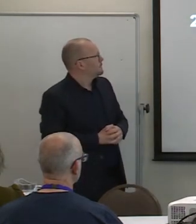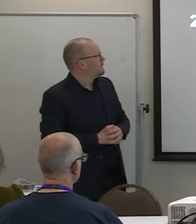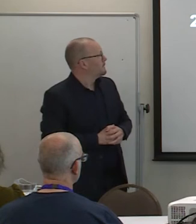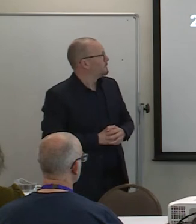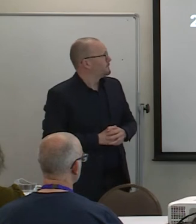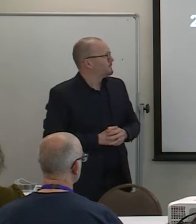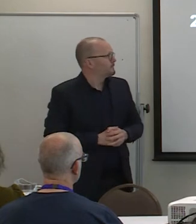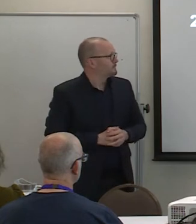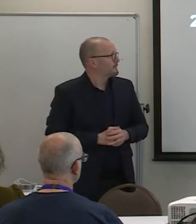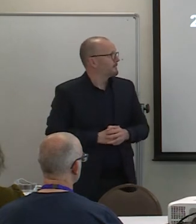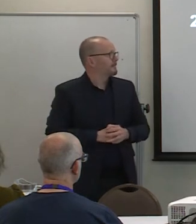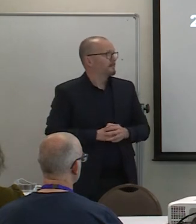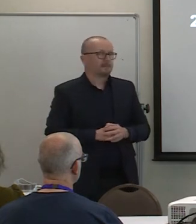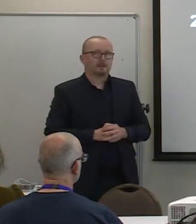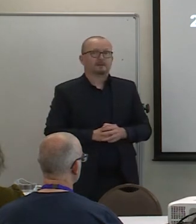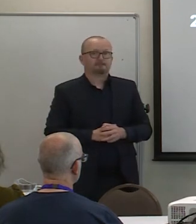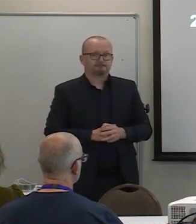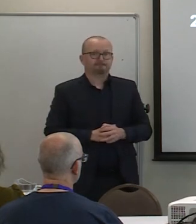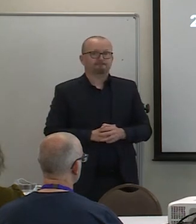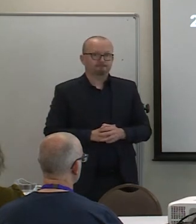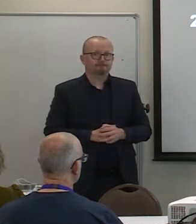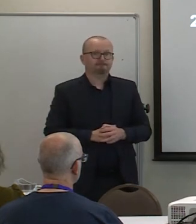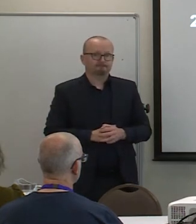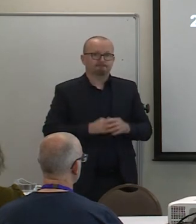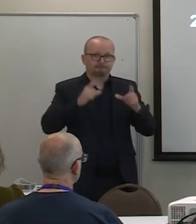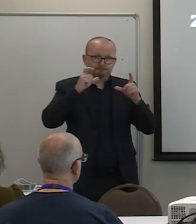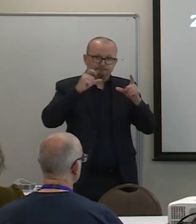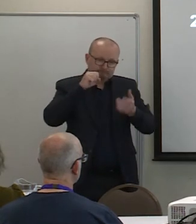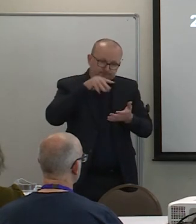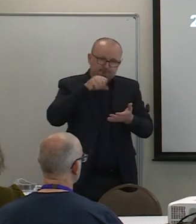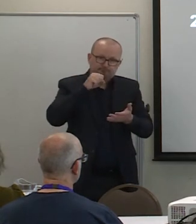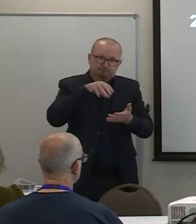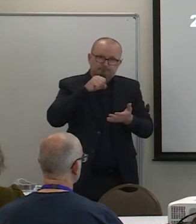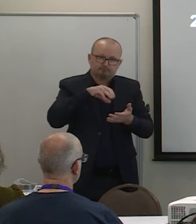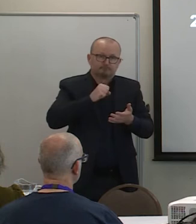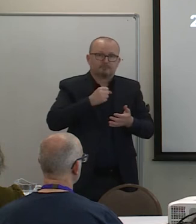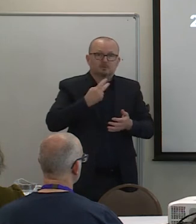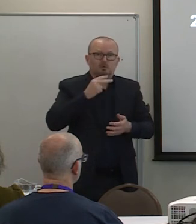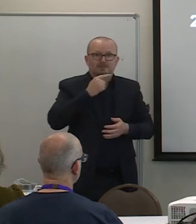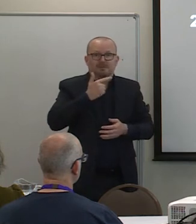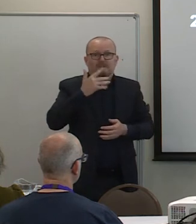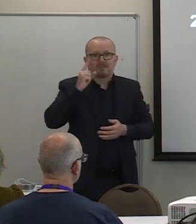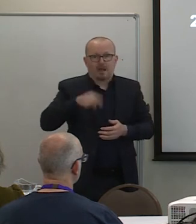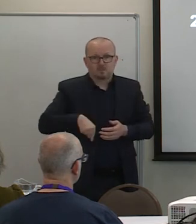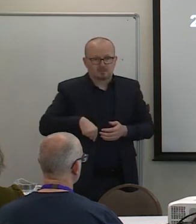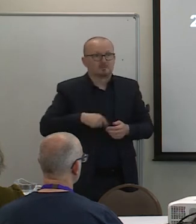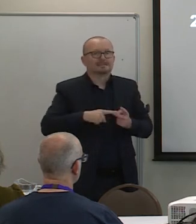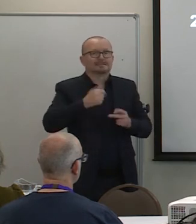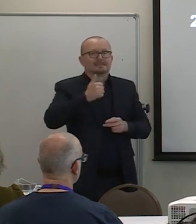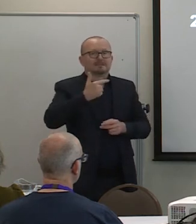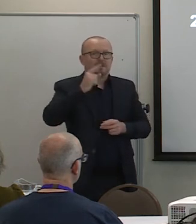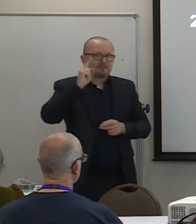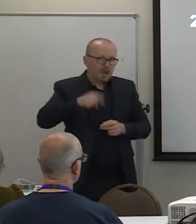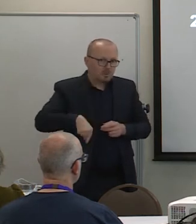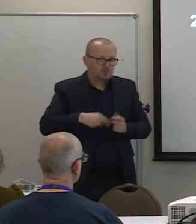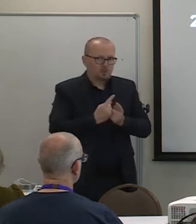We delivered 275,000 new images and a bit more and over 67,000 objects were digitized. And these